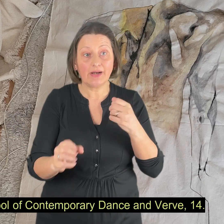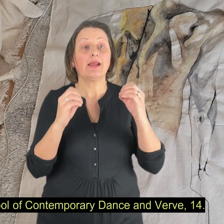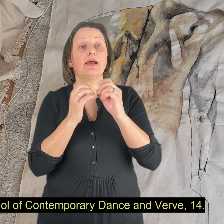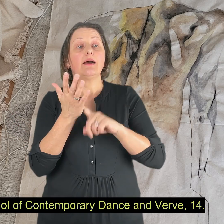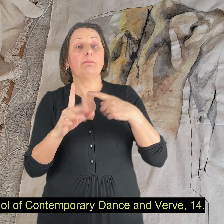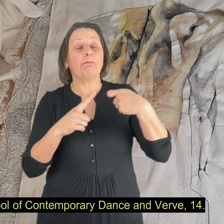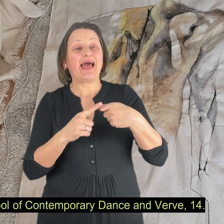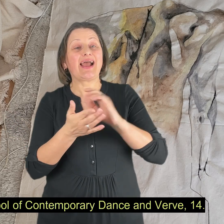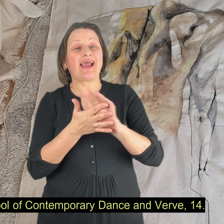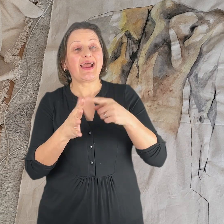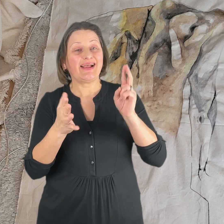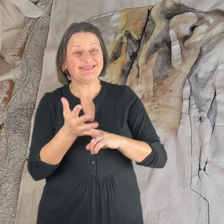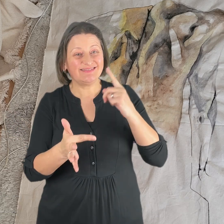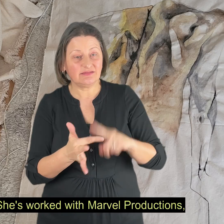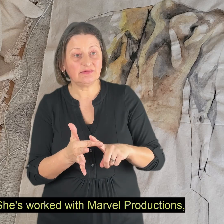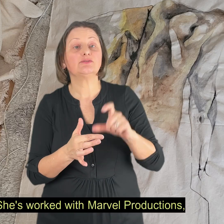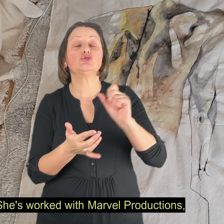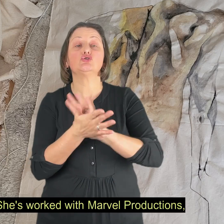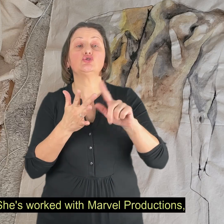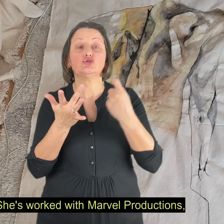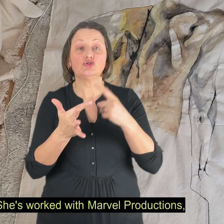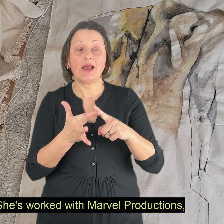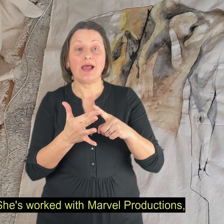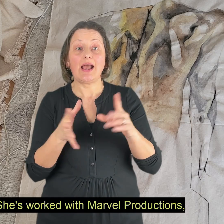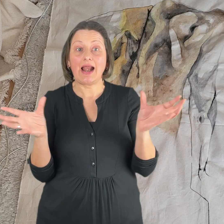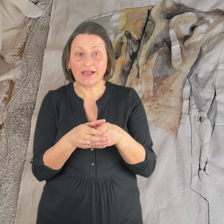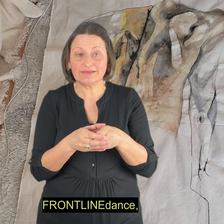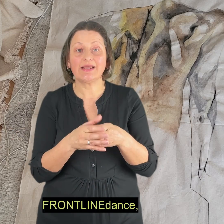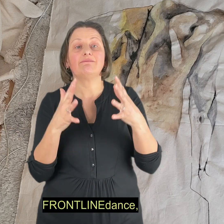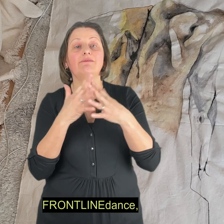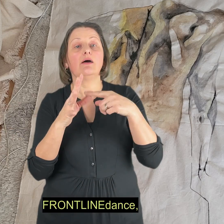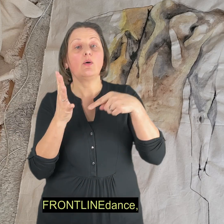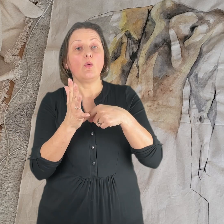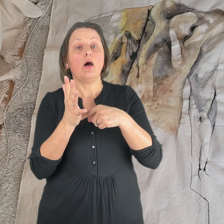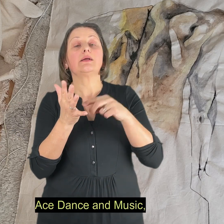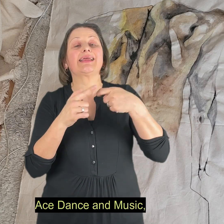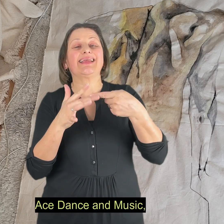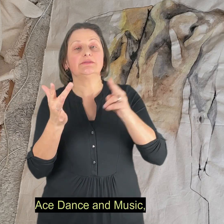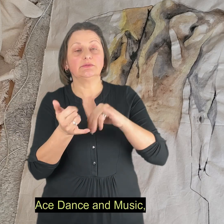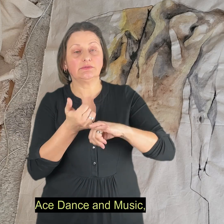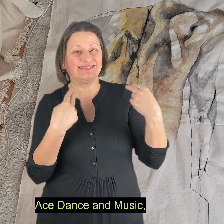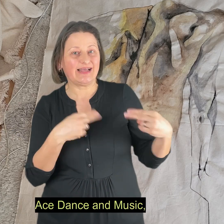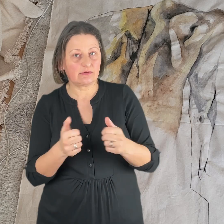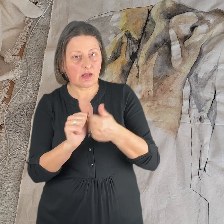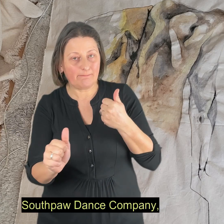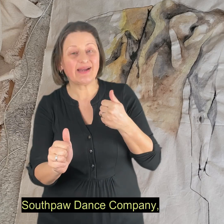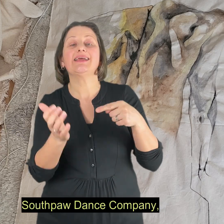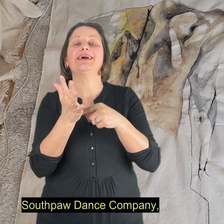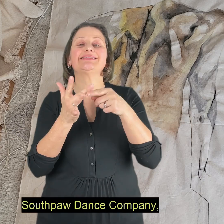and Verve, 14. She's worked with Marvel Productions, FRONTLINEdance, Ace Dance and